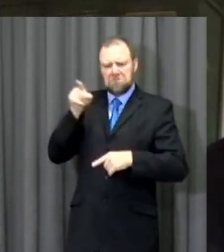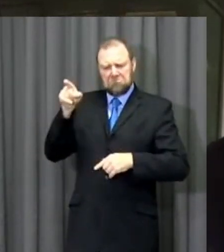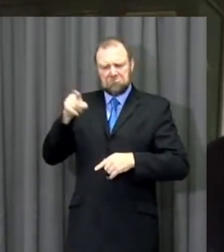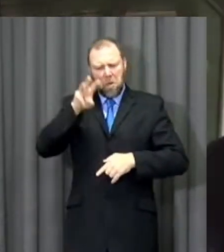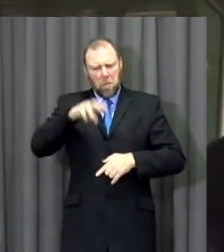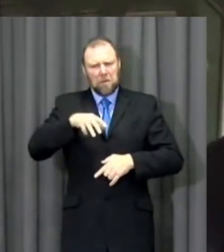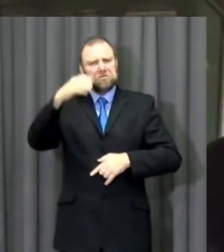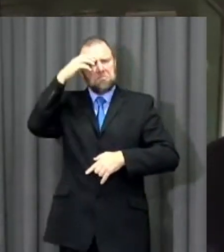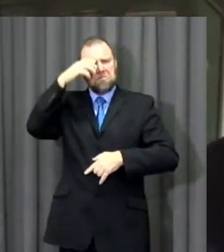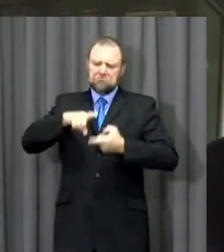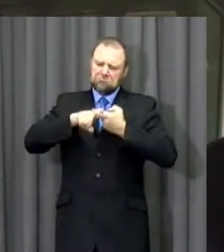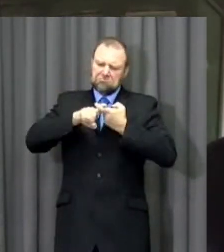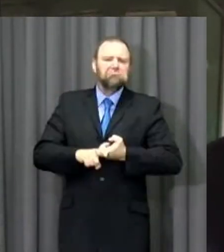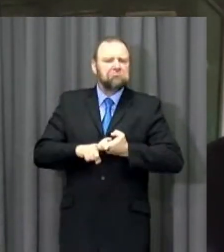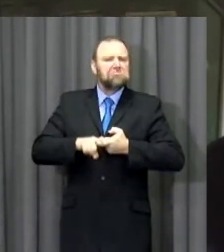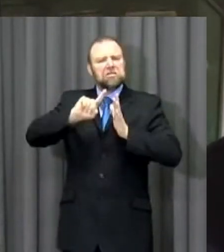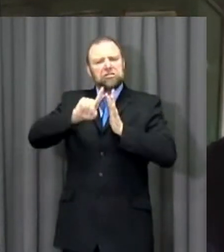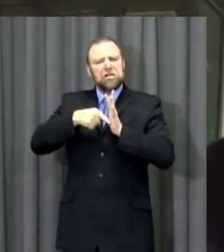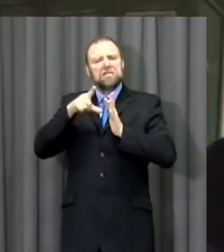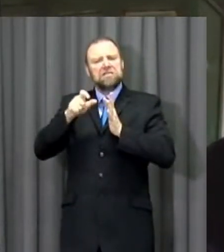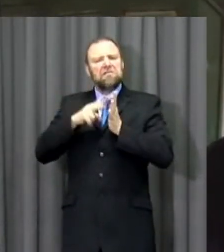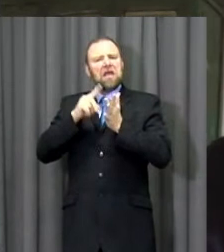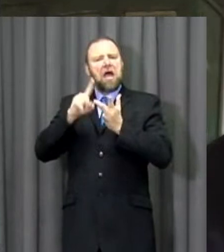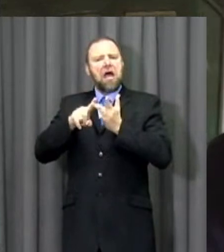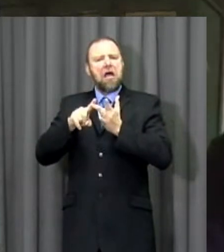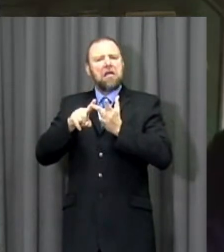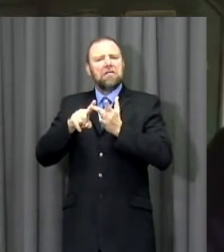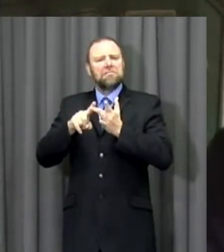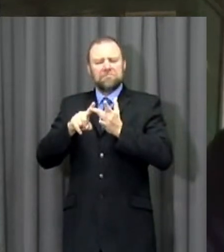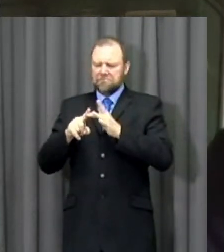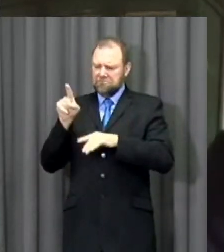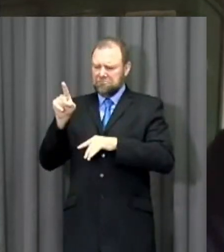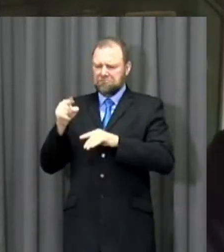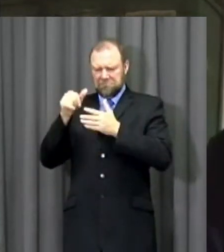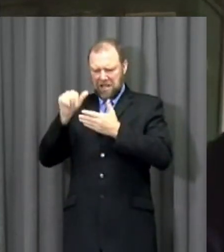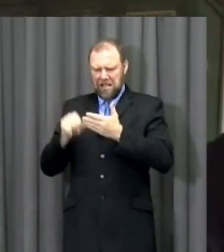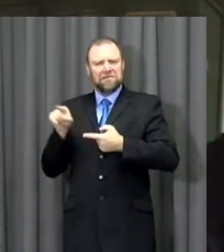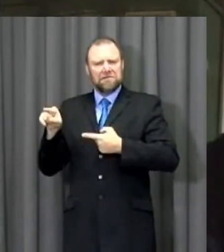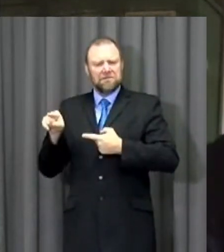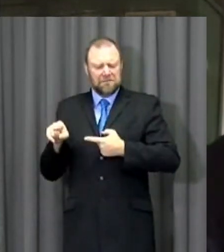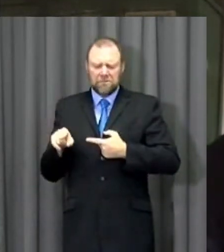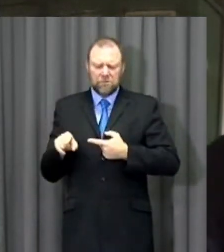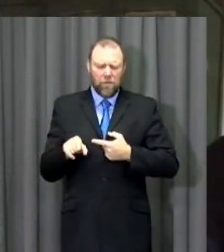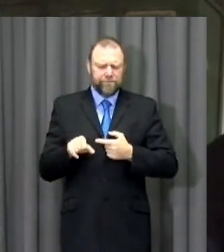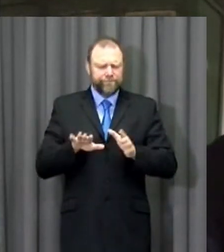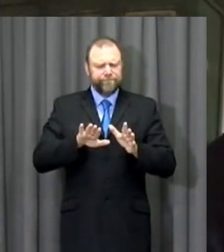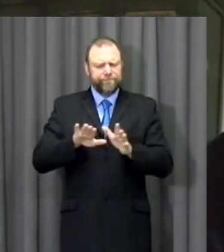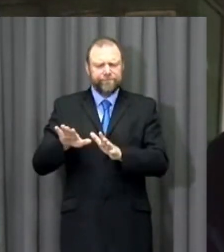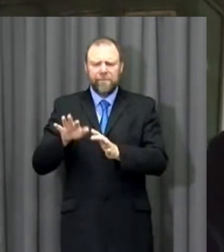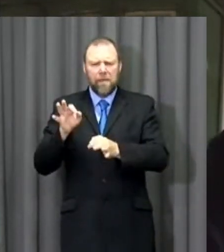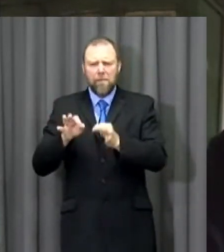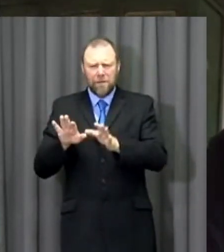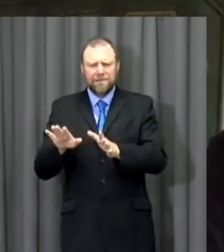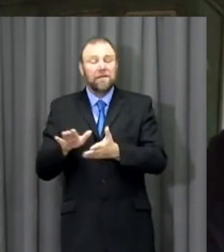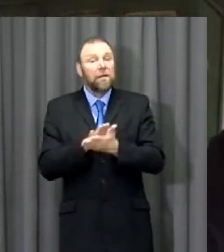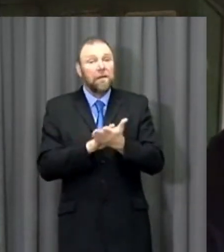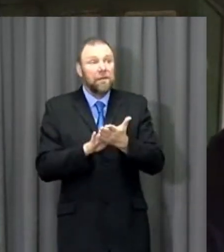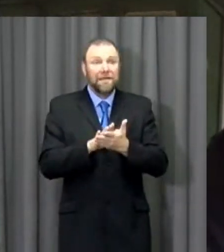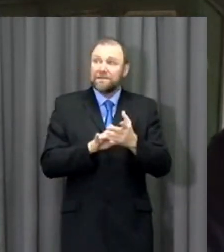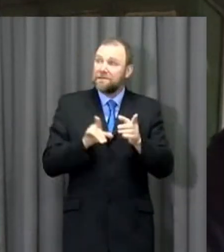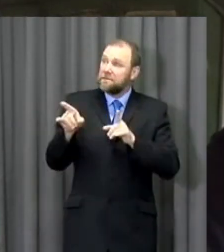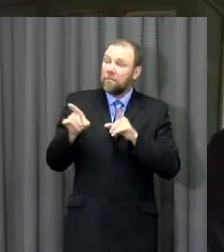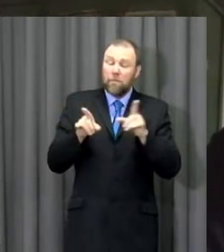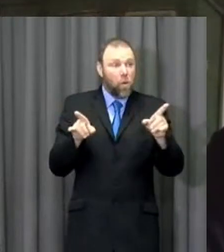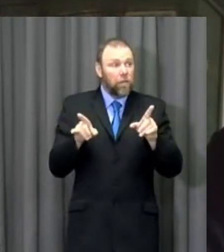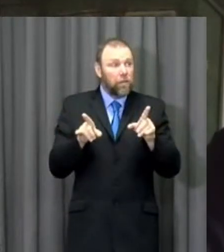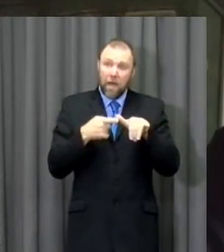the JCVI vaccine priority list. Leaving aside politics, this must mean that both of you are advising